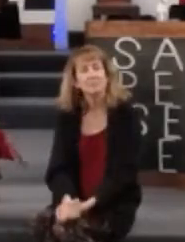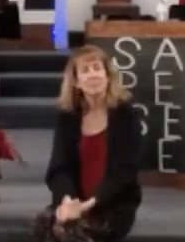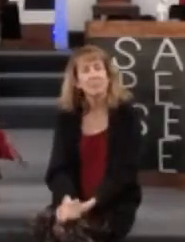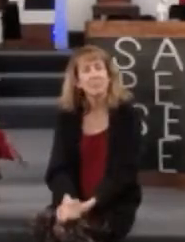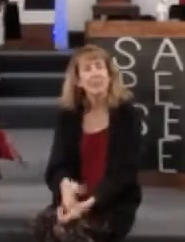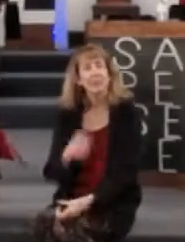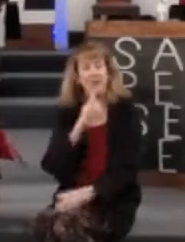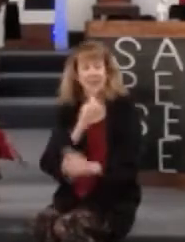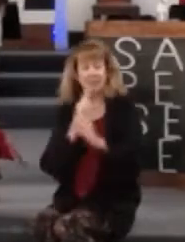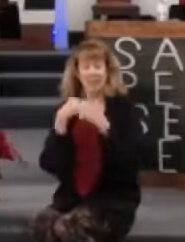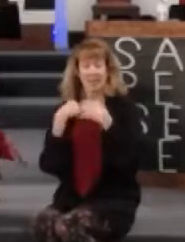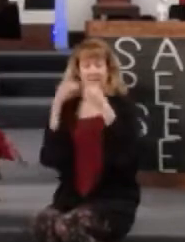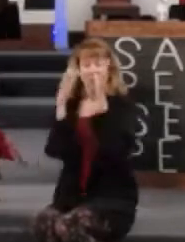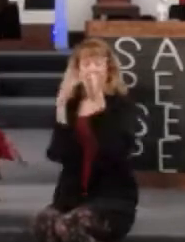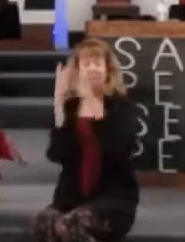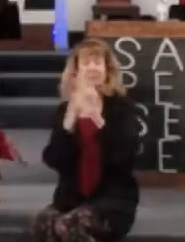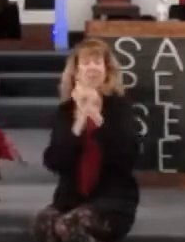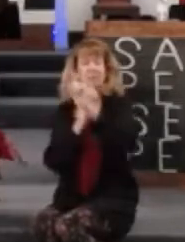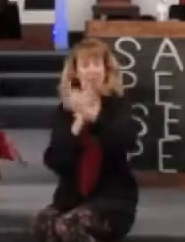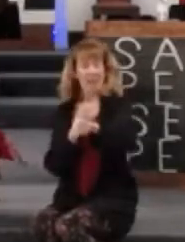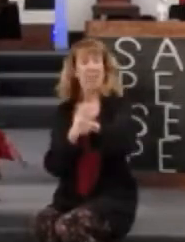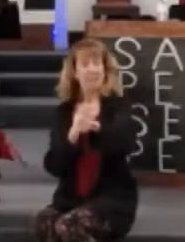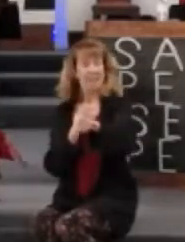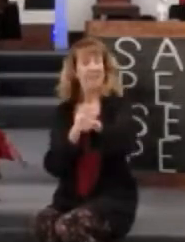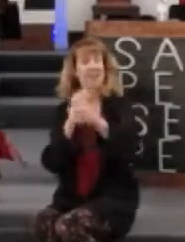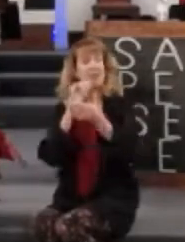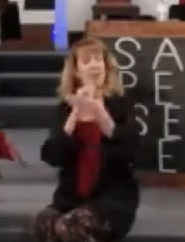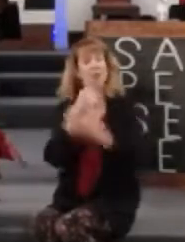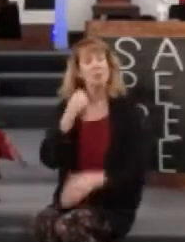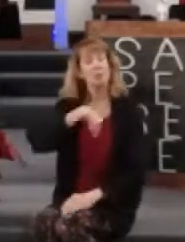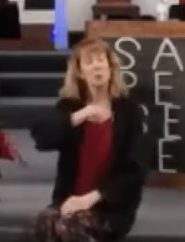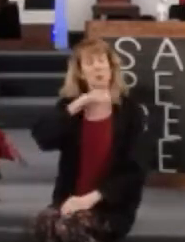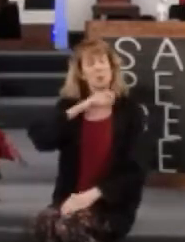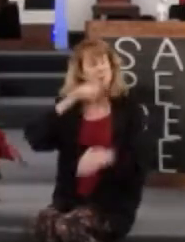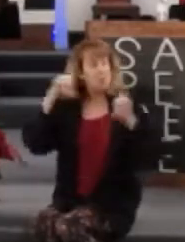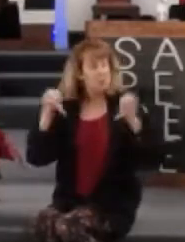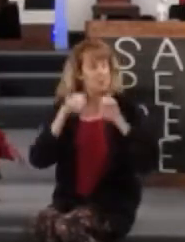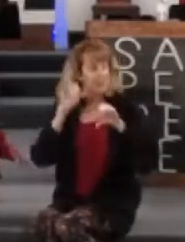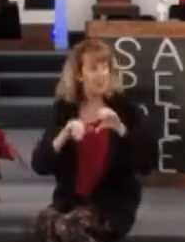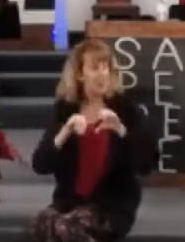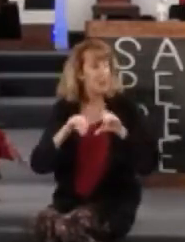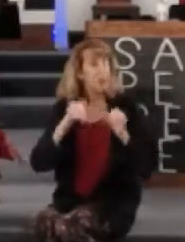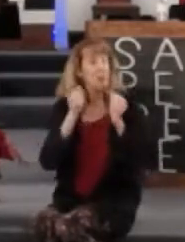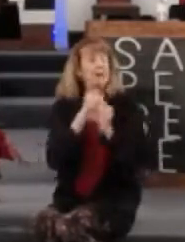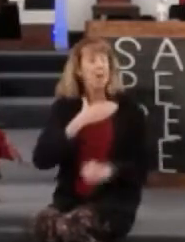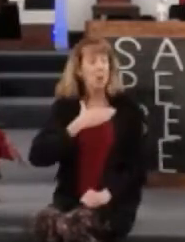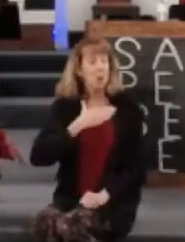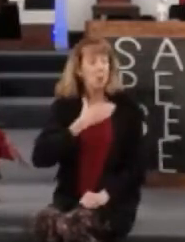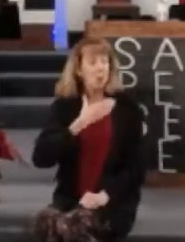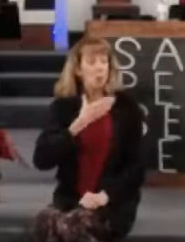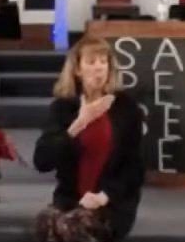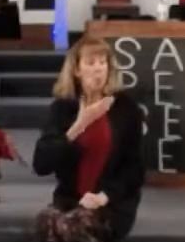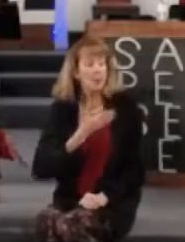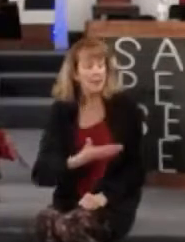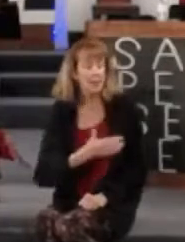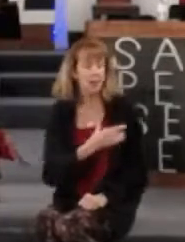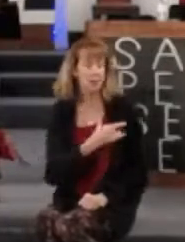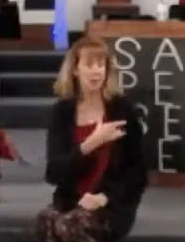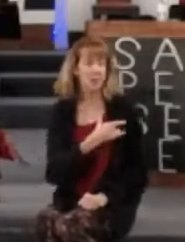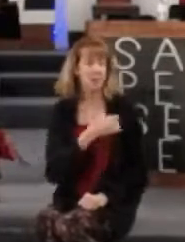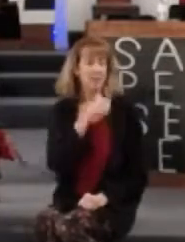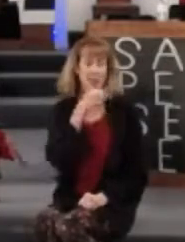is a command that carries the idea that this is to be done willingly. In other